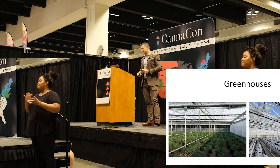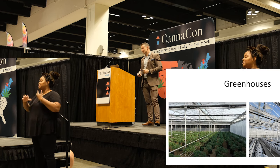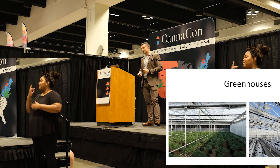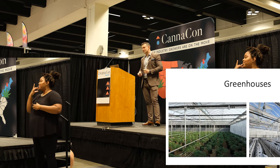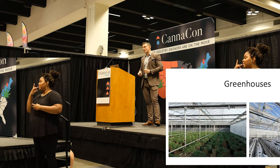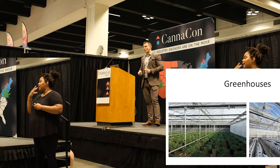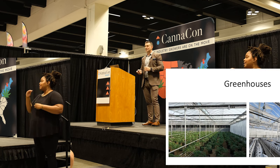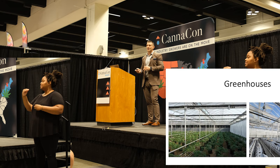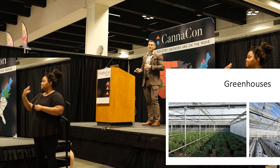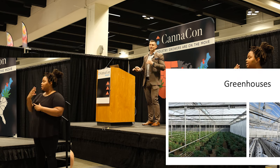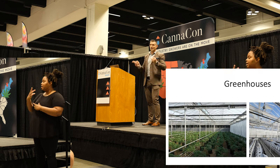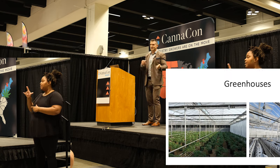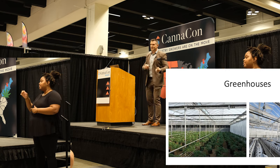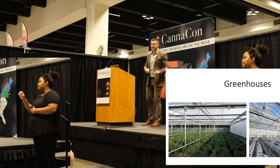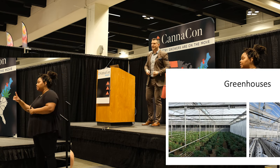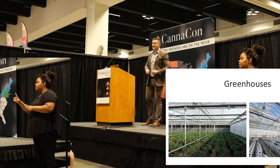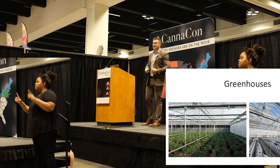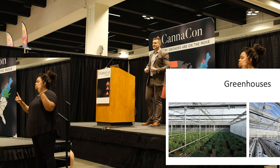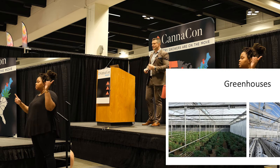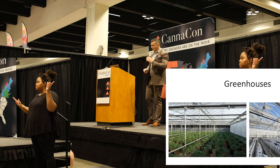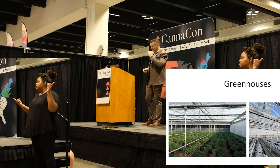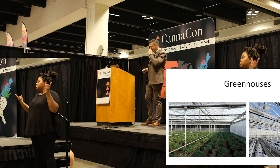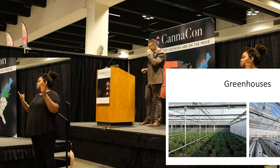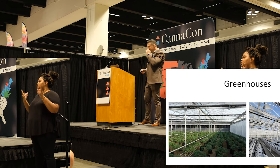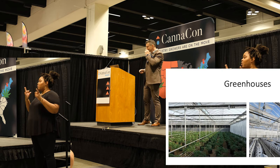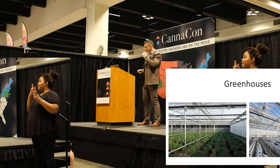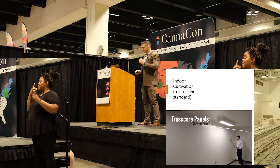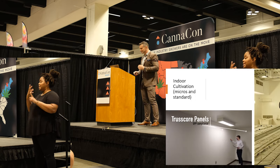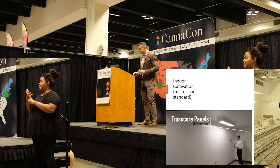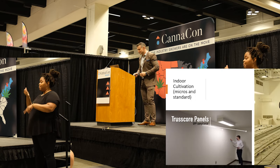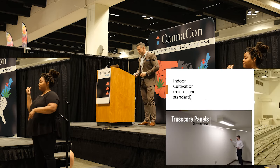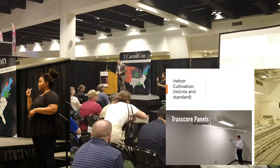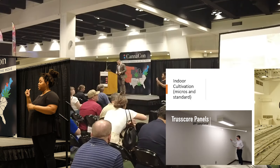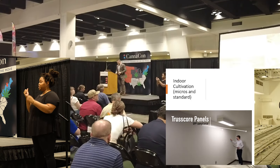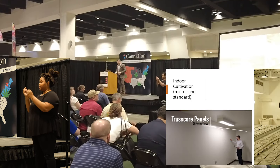deprivation curtains. What are the consequences of not having light deprivation curtains?